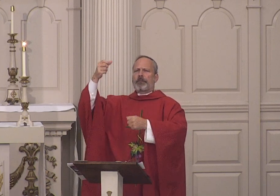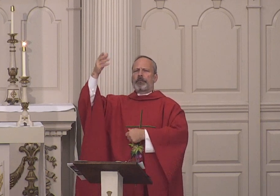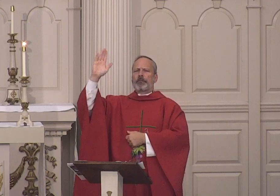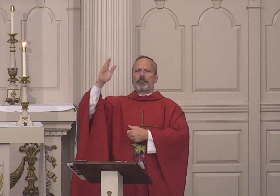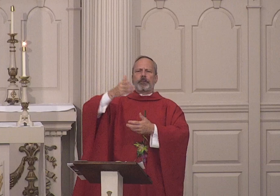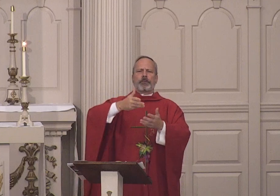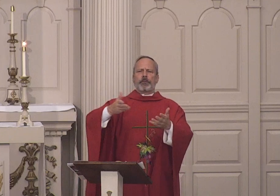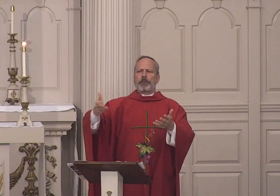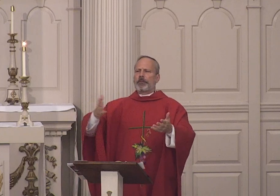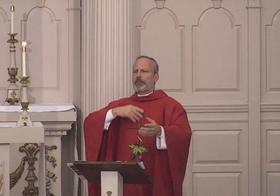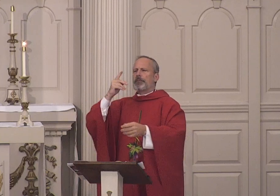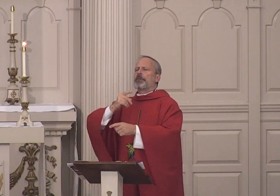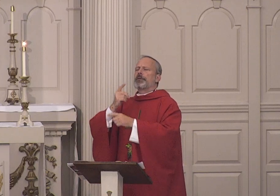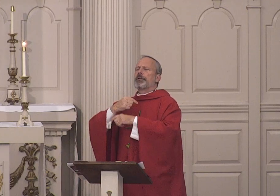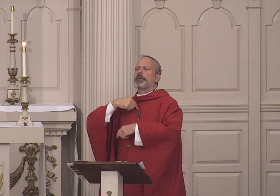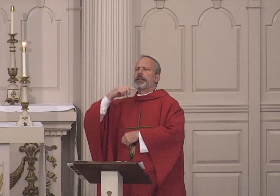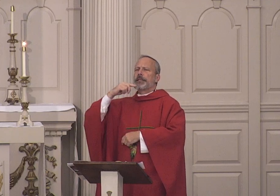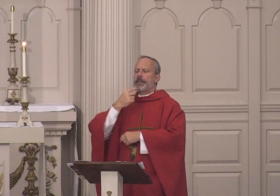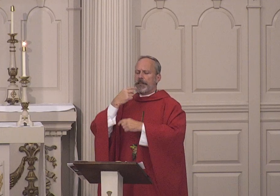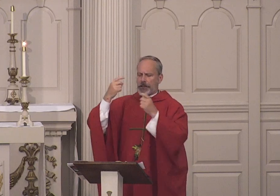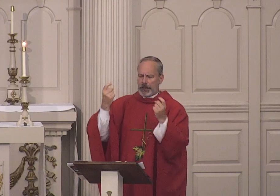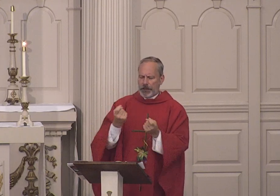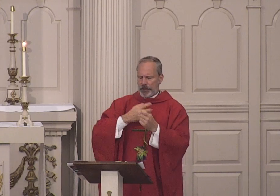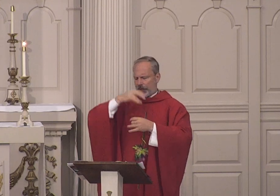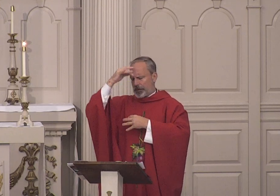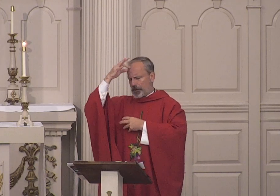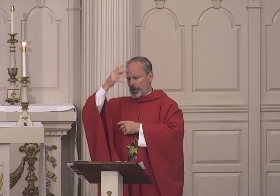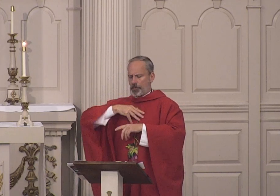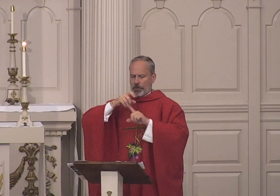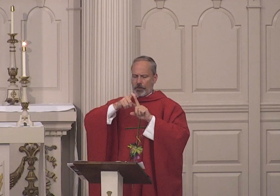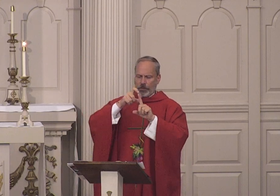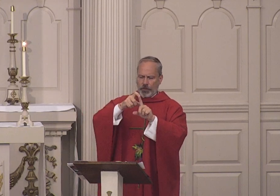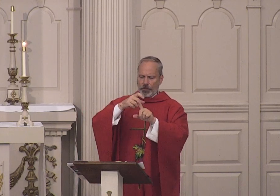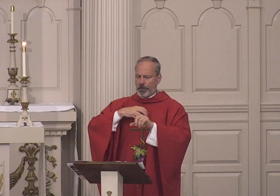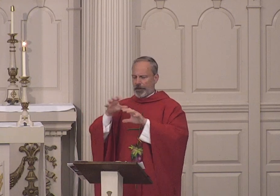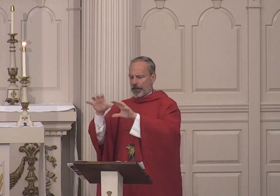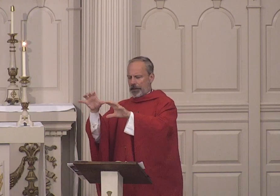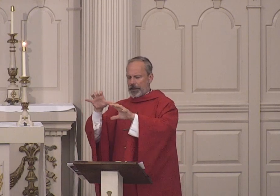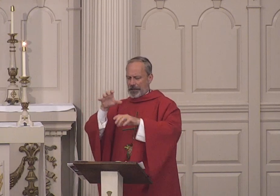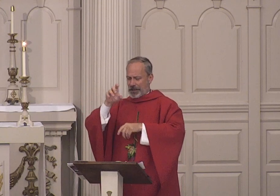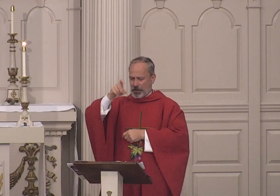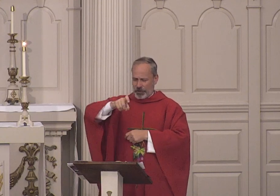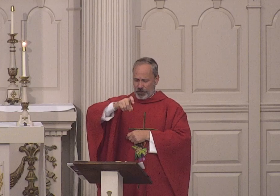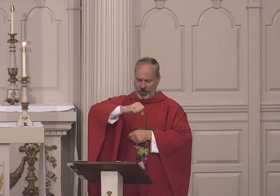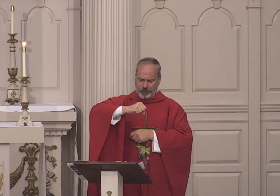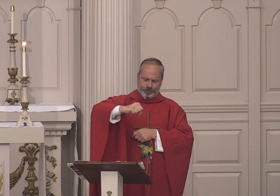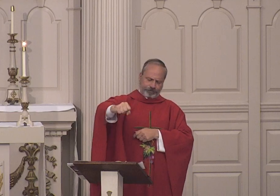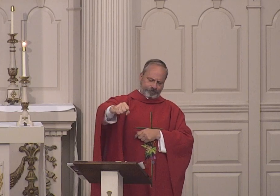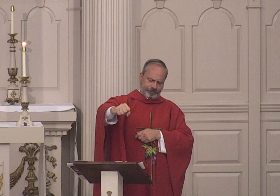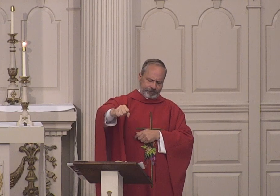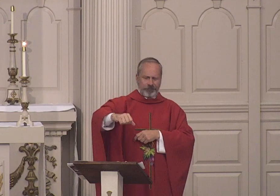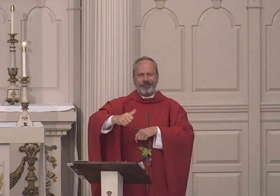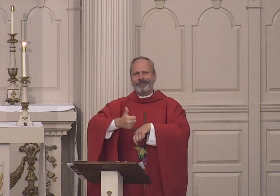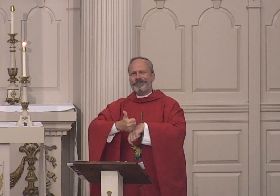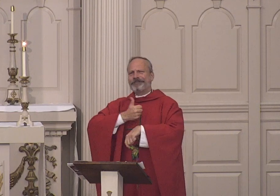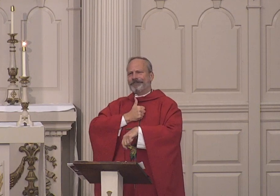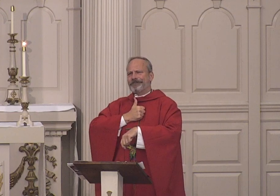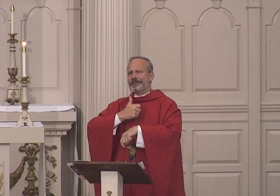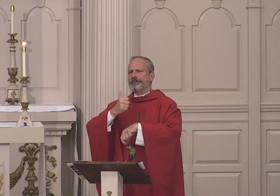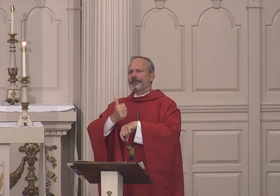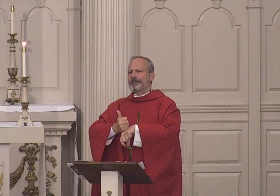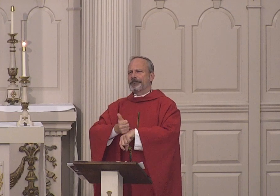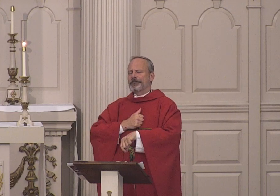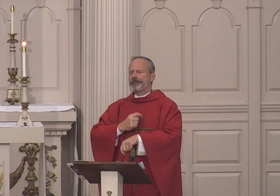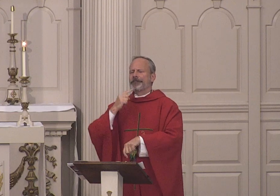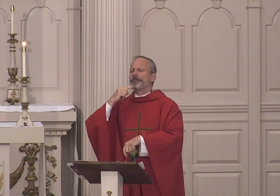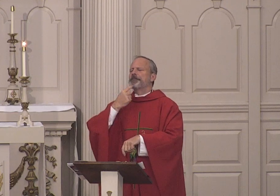I confess to Almighty God and to you, my brothers and sisters, that I have greatly sinned in my thoughts and in